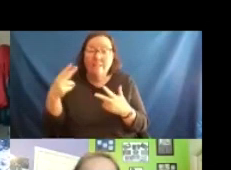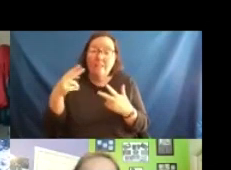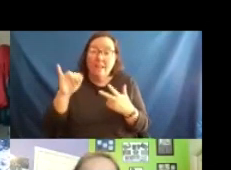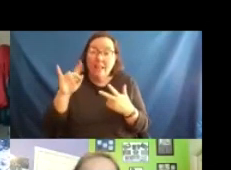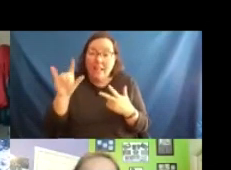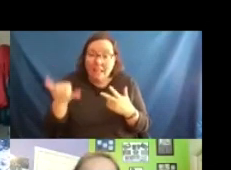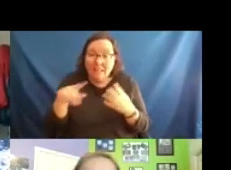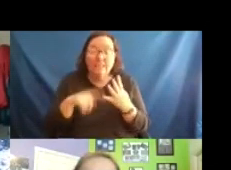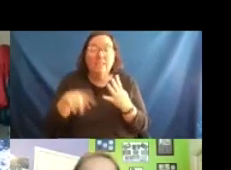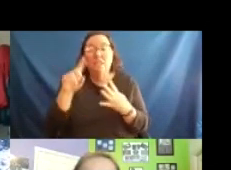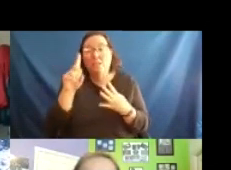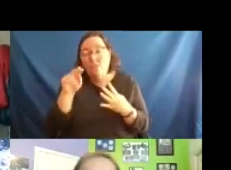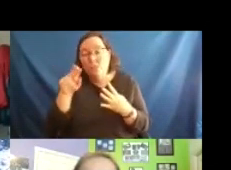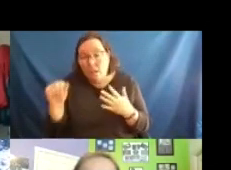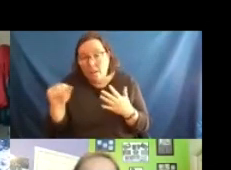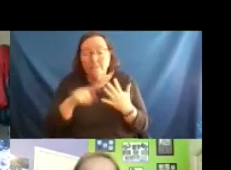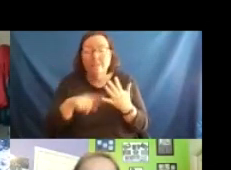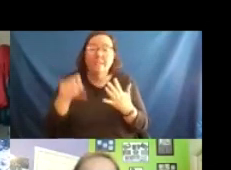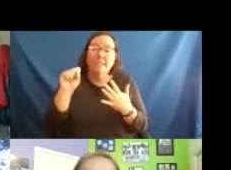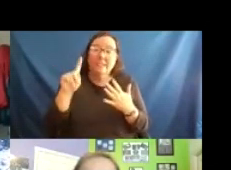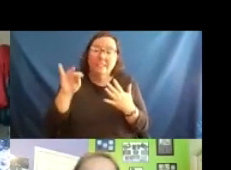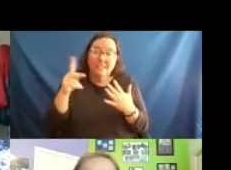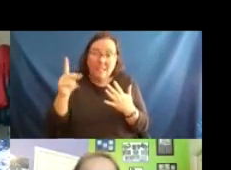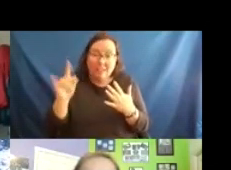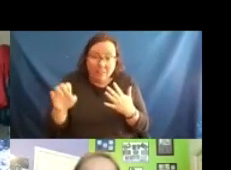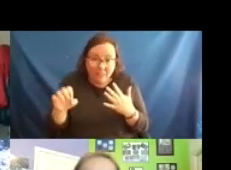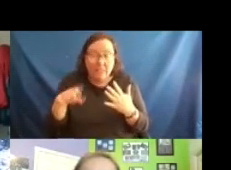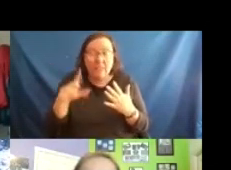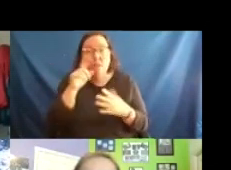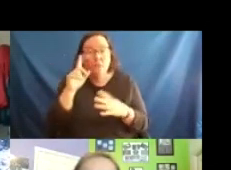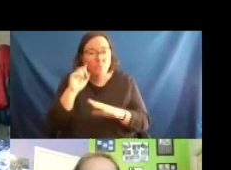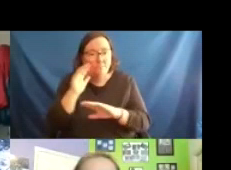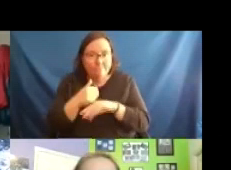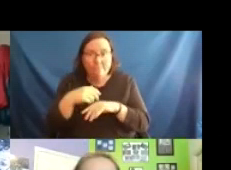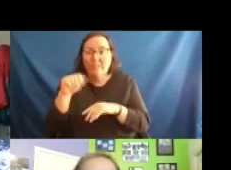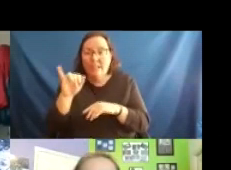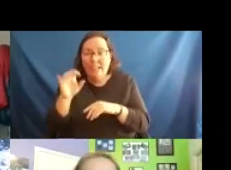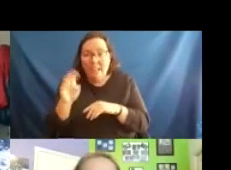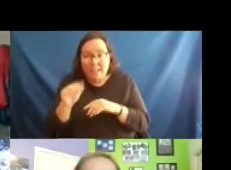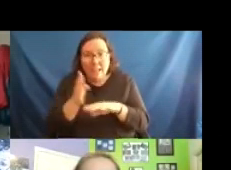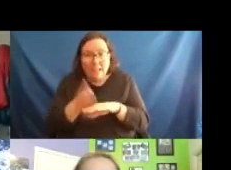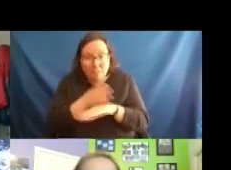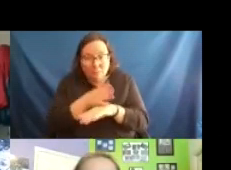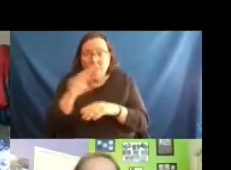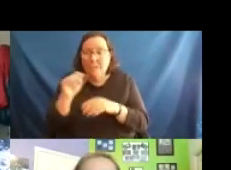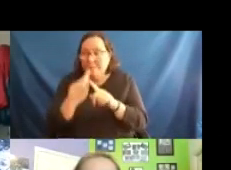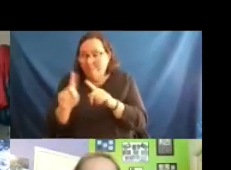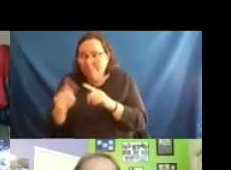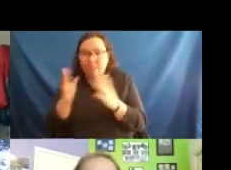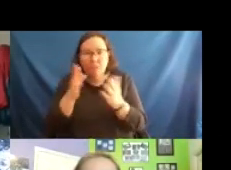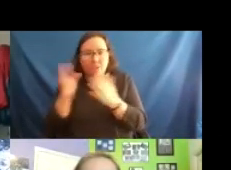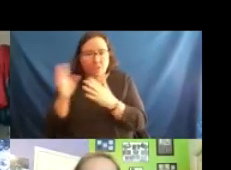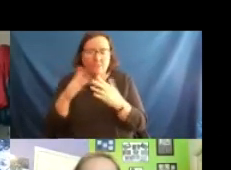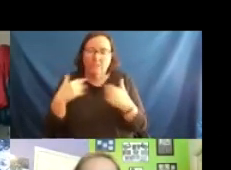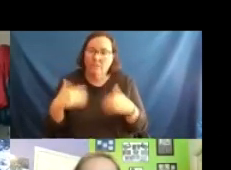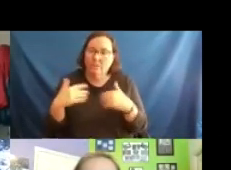the implementation of AIM and a myriad other upgrades, overhauls, and new initiatives, have made quantum leaps when it comes to our services and our